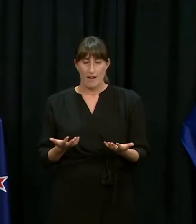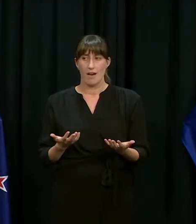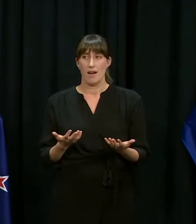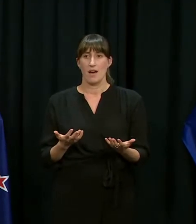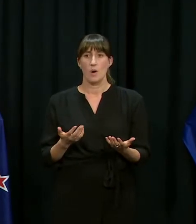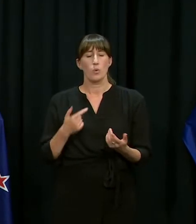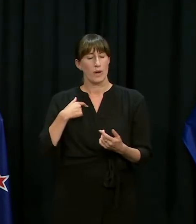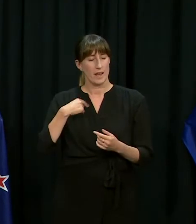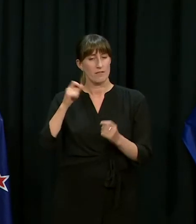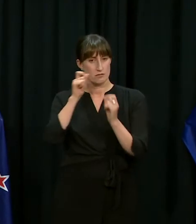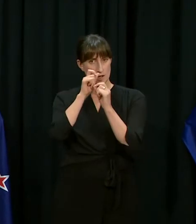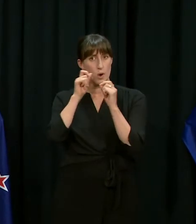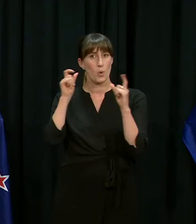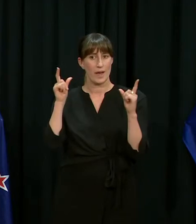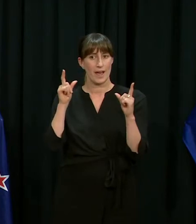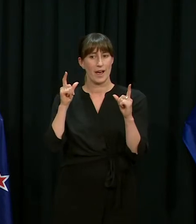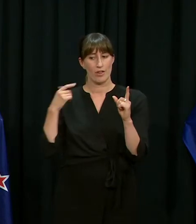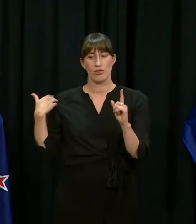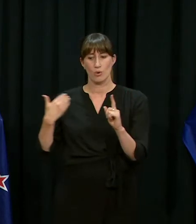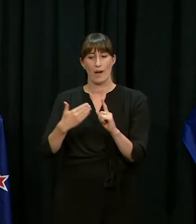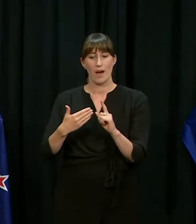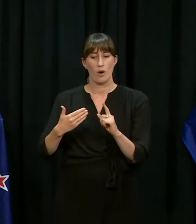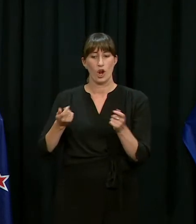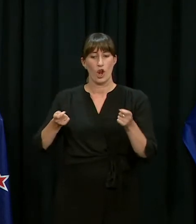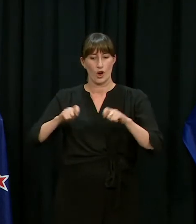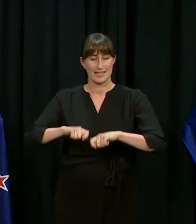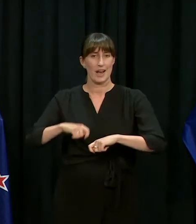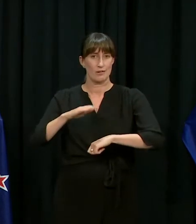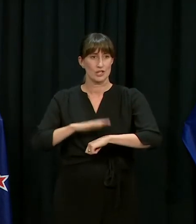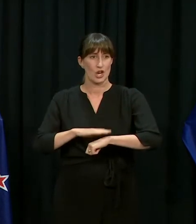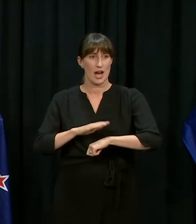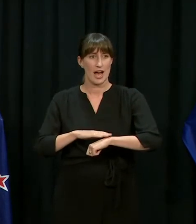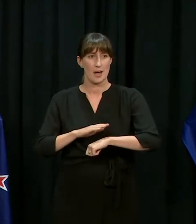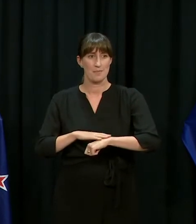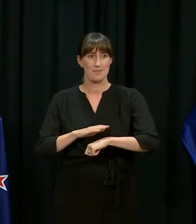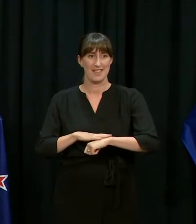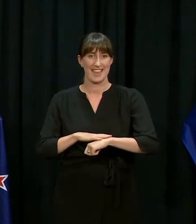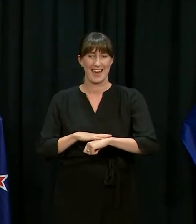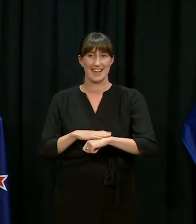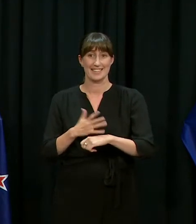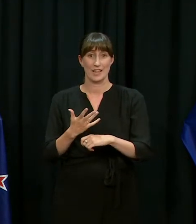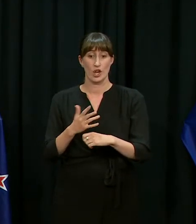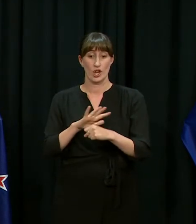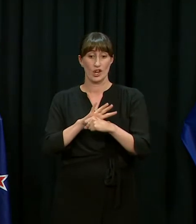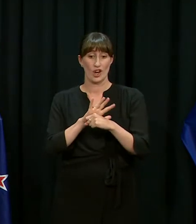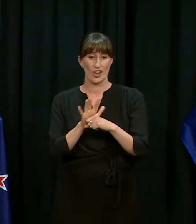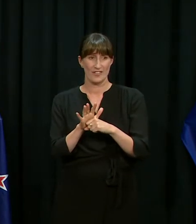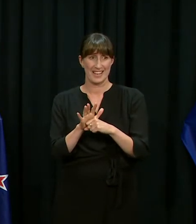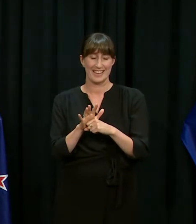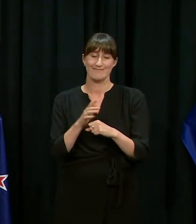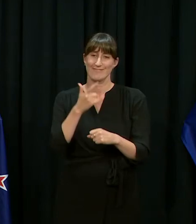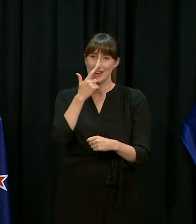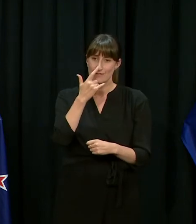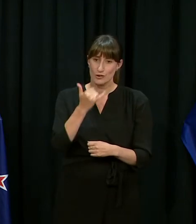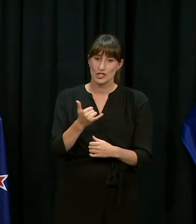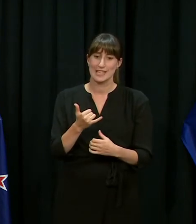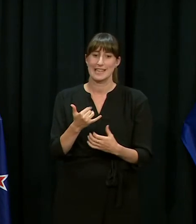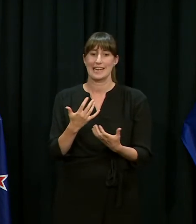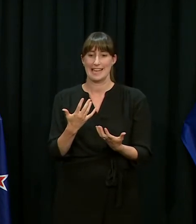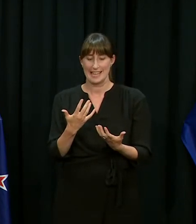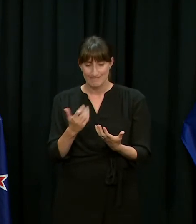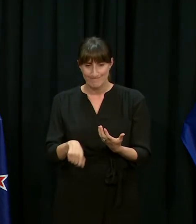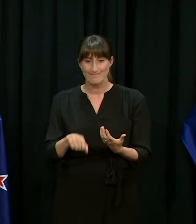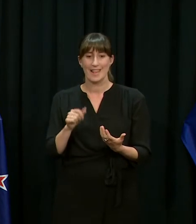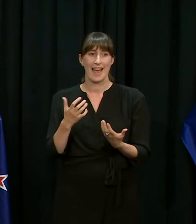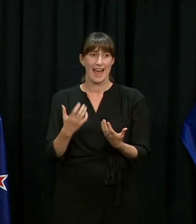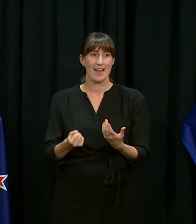the lockdown in particular of the disproportionate effects that COVID-19, and unfortunately has been proven,